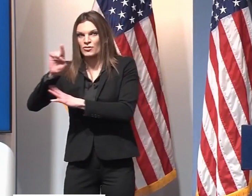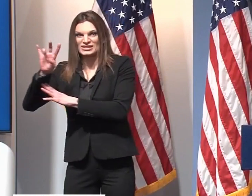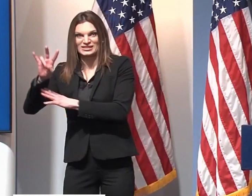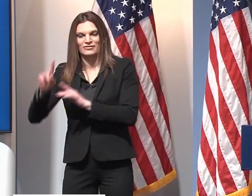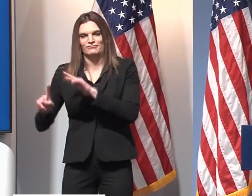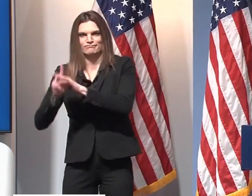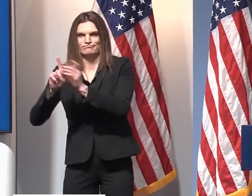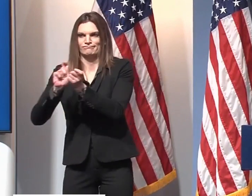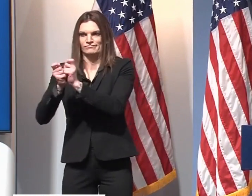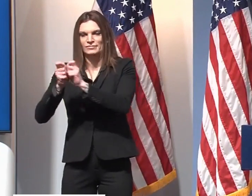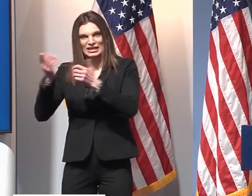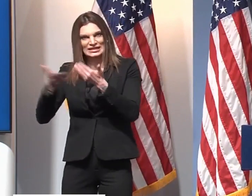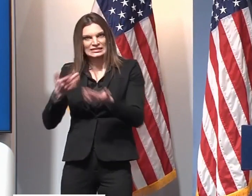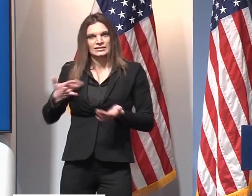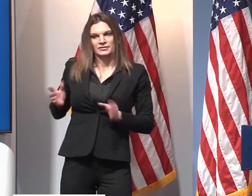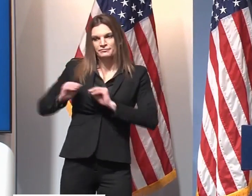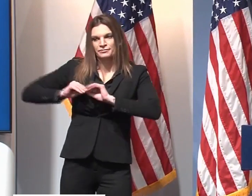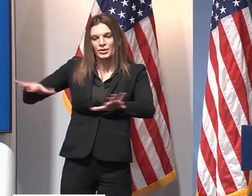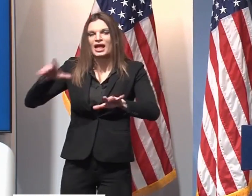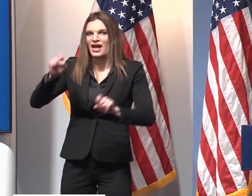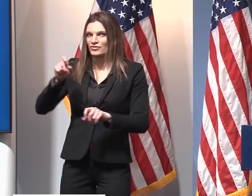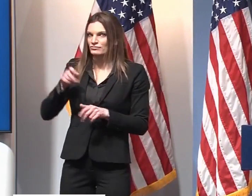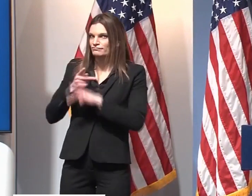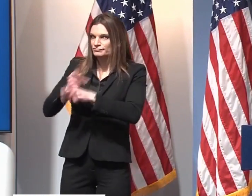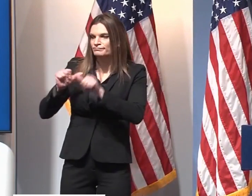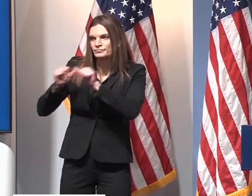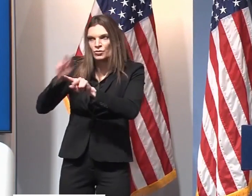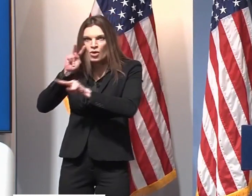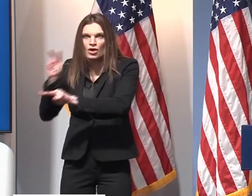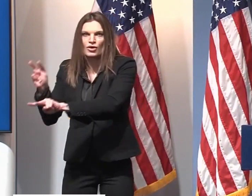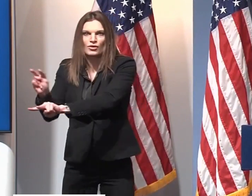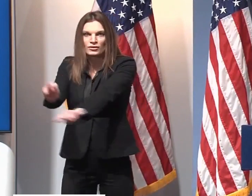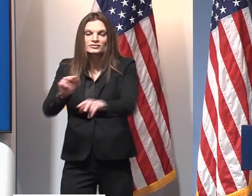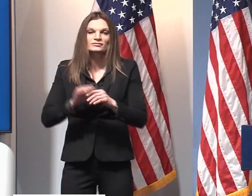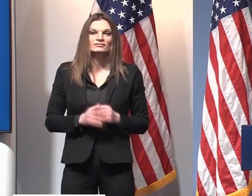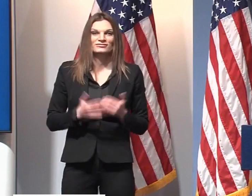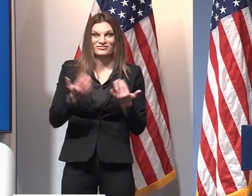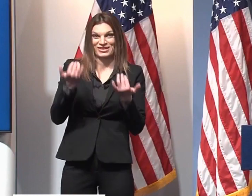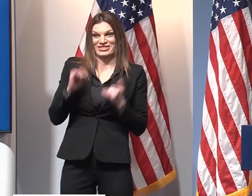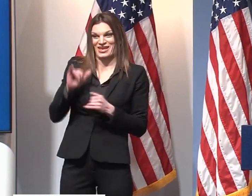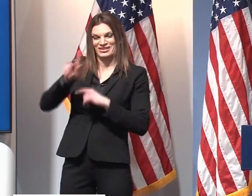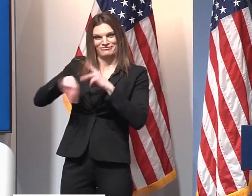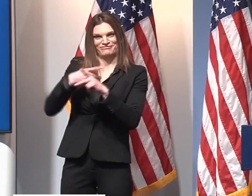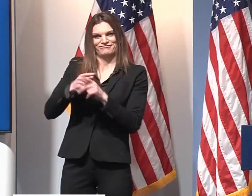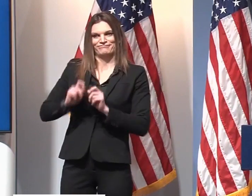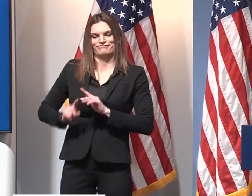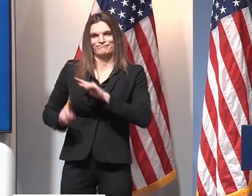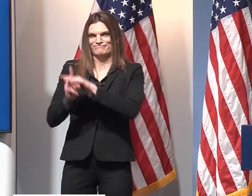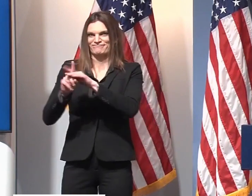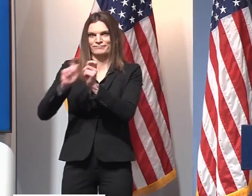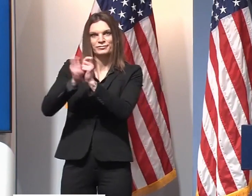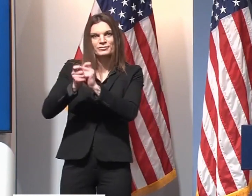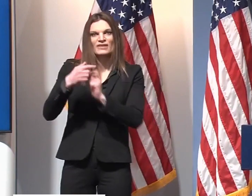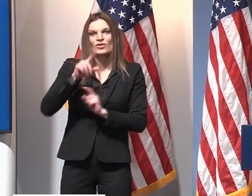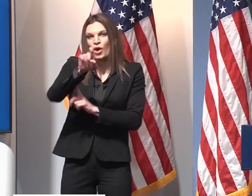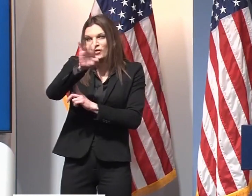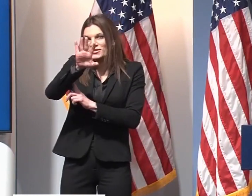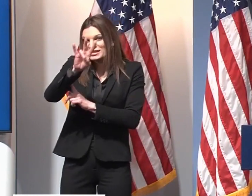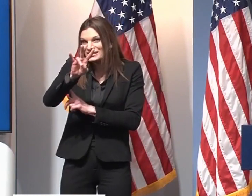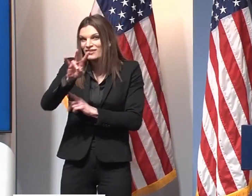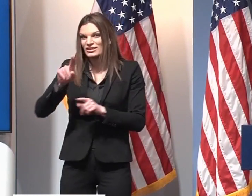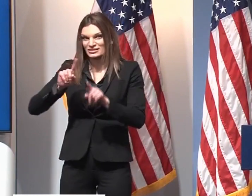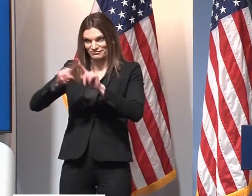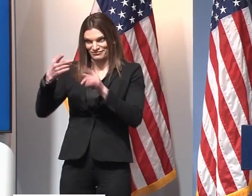been identified. We currently have 157 cases of this variant identified across